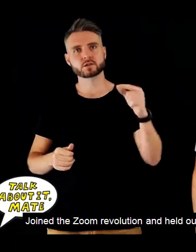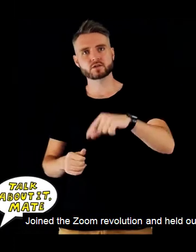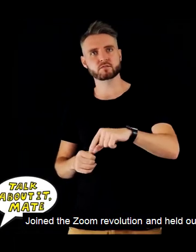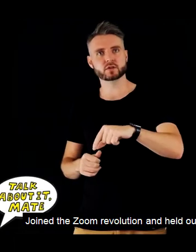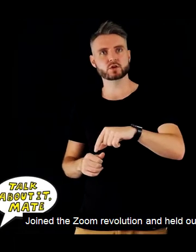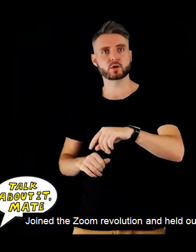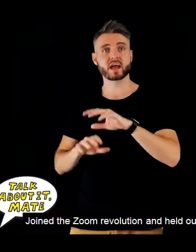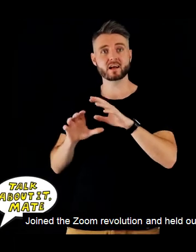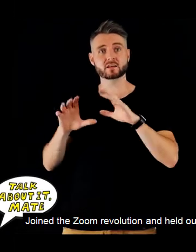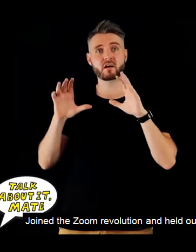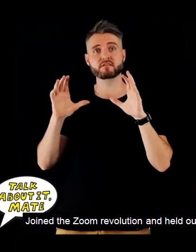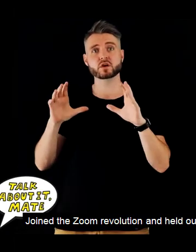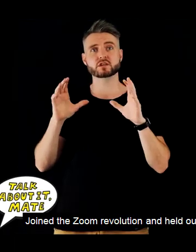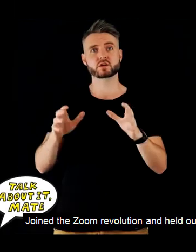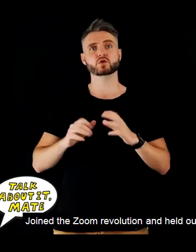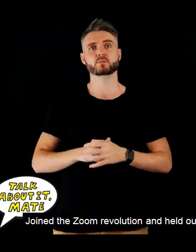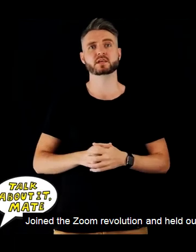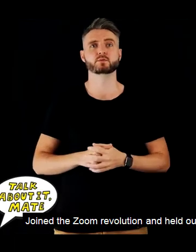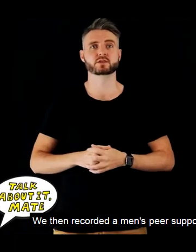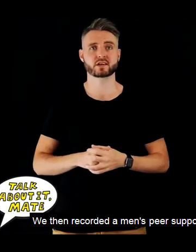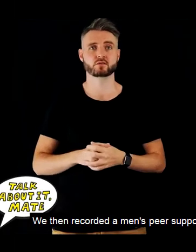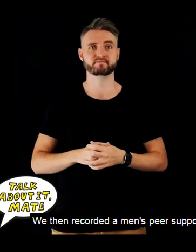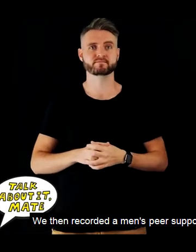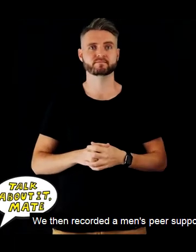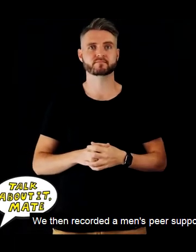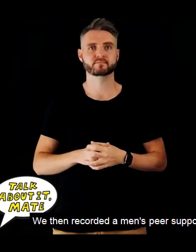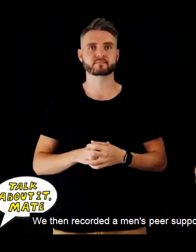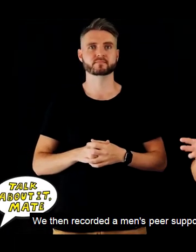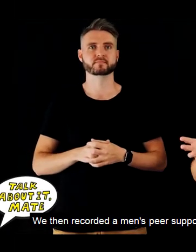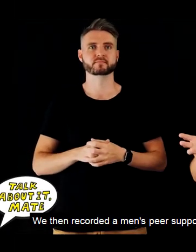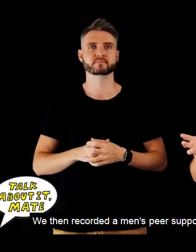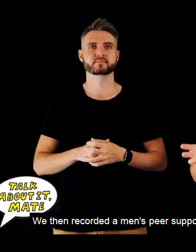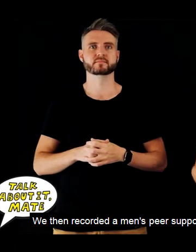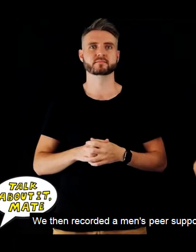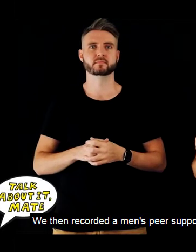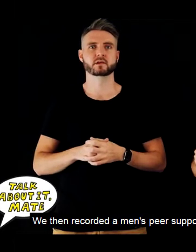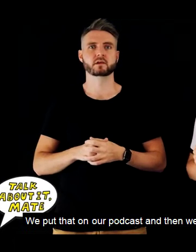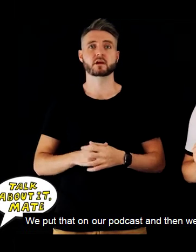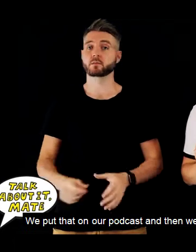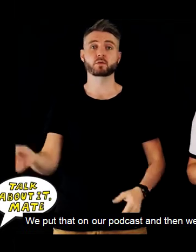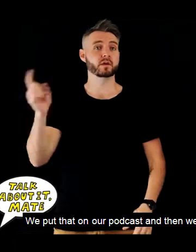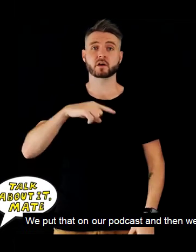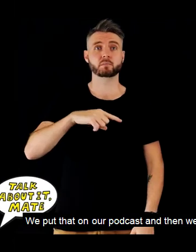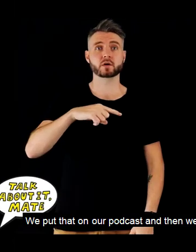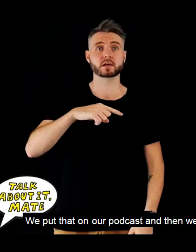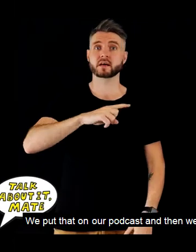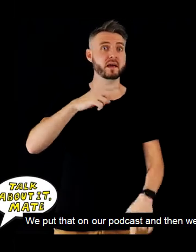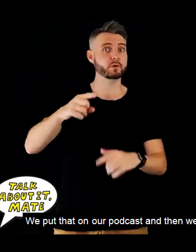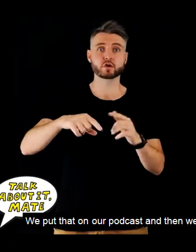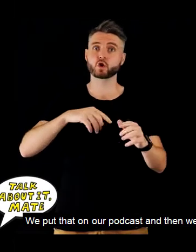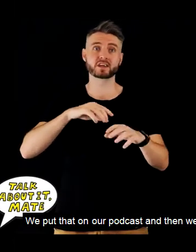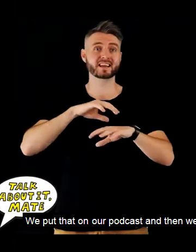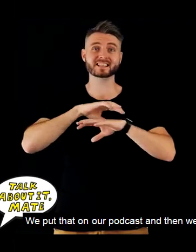Yeah, so we joined the Zoom revolution and we held our first virtual peer support session. We then recorded a men's peer support session with our community. And we put that on our podcast,